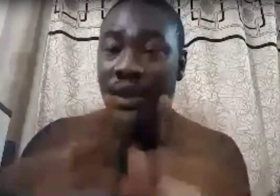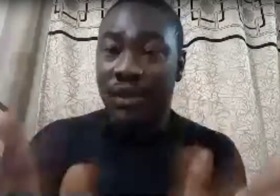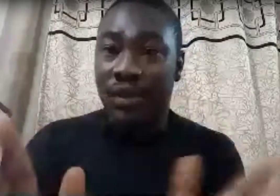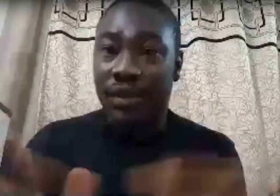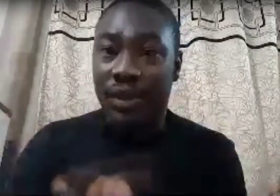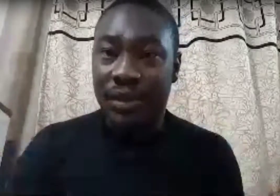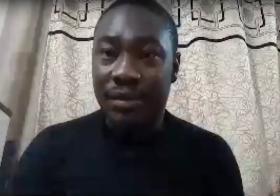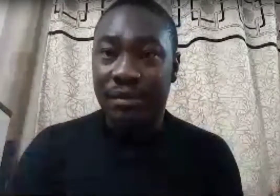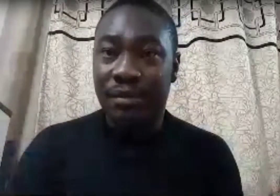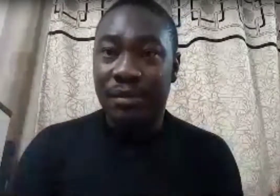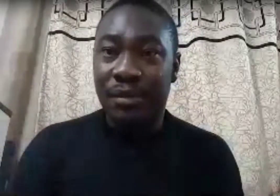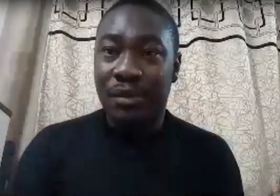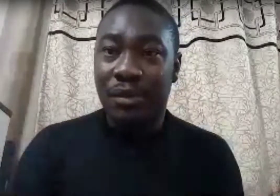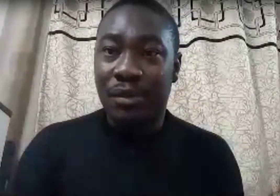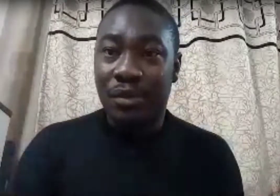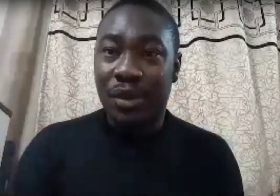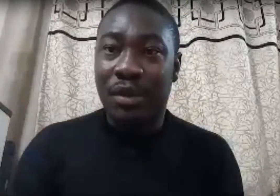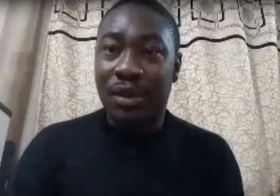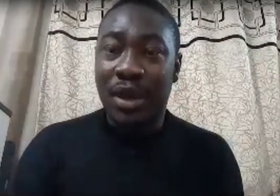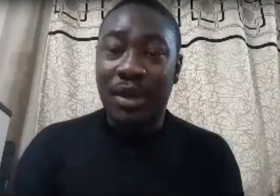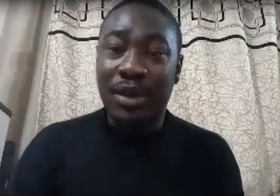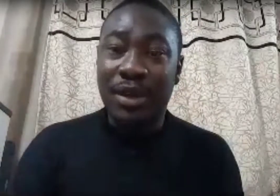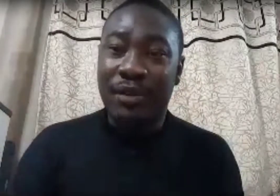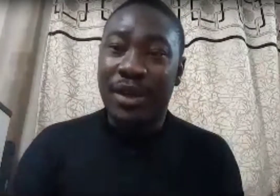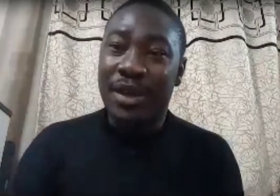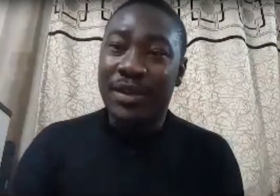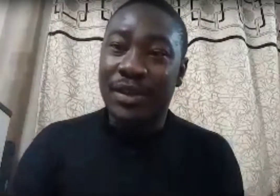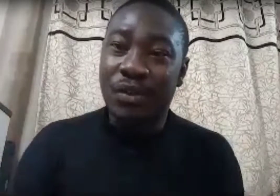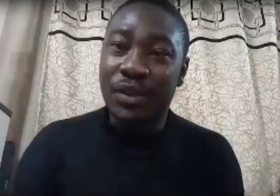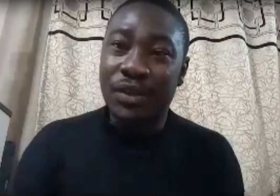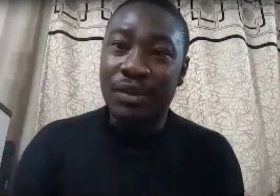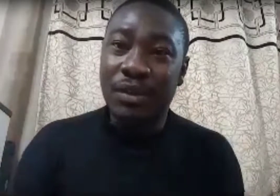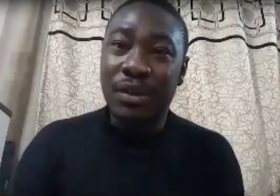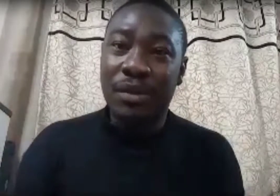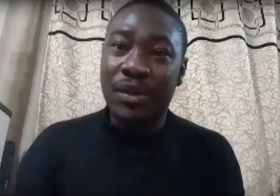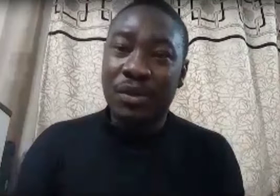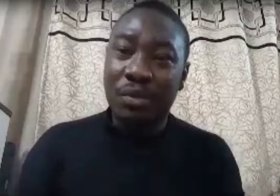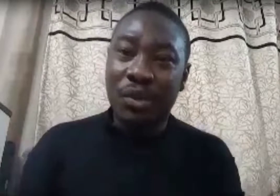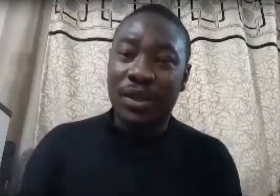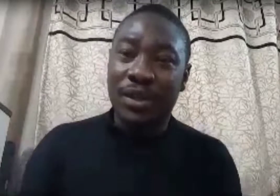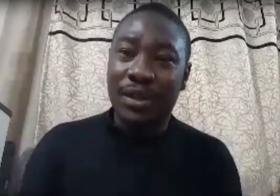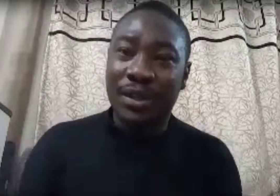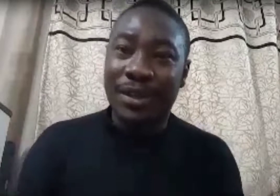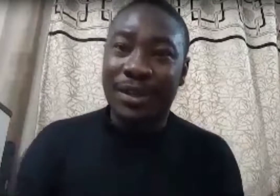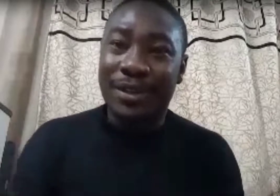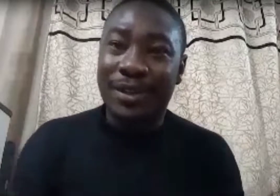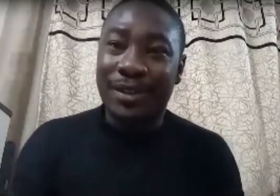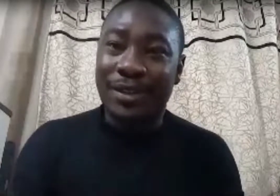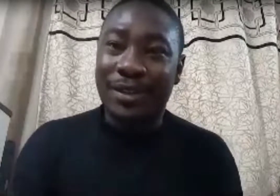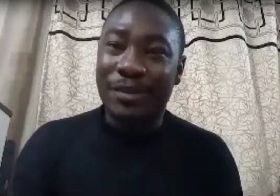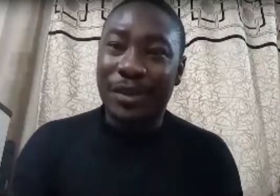and give me a feedback. Yes, he's unmuted now. Okay.